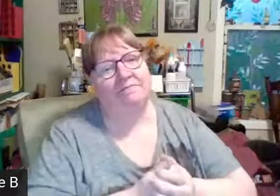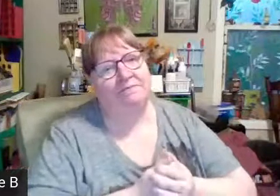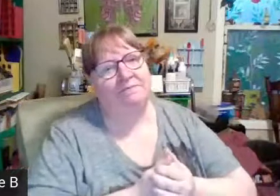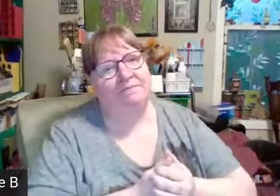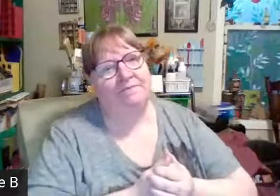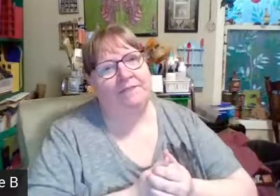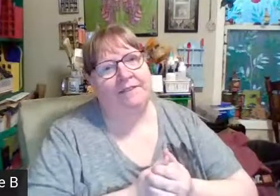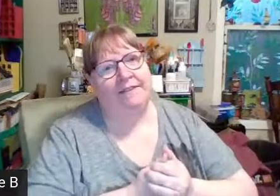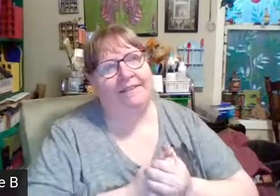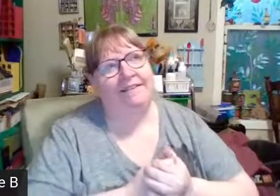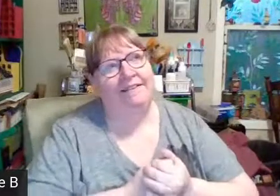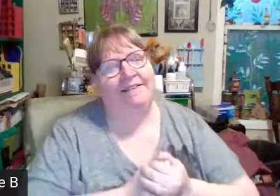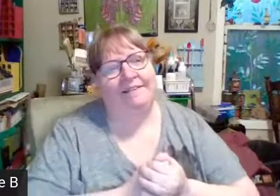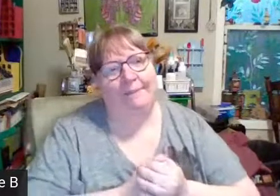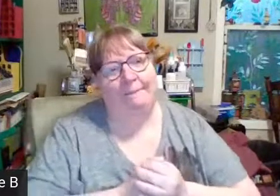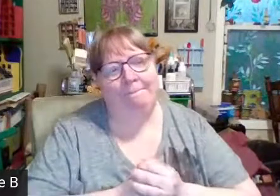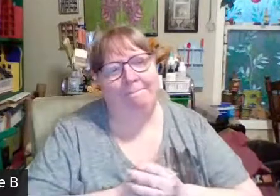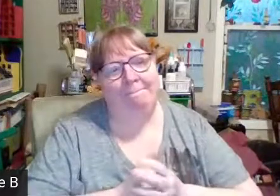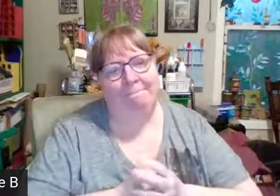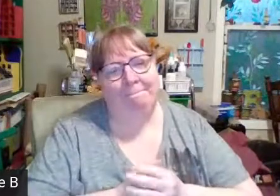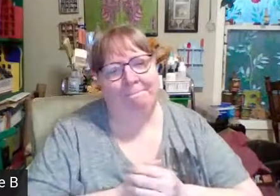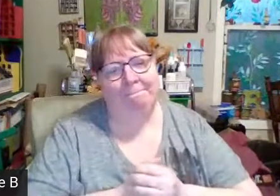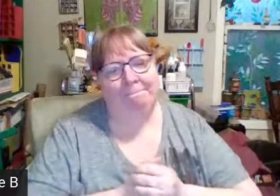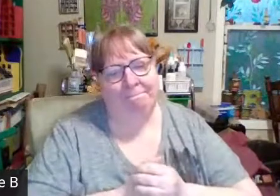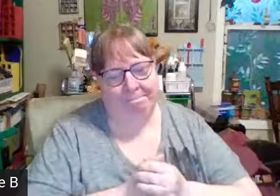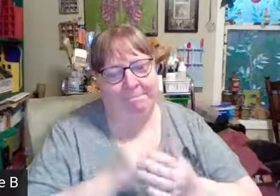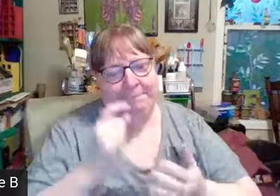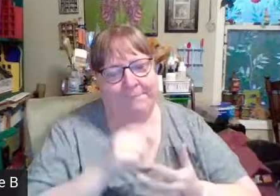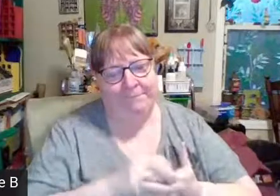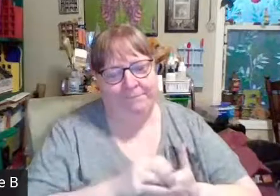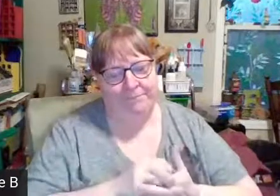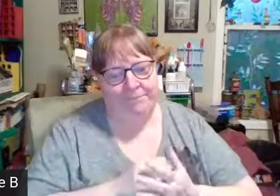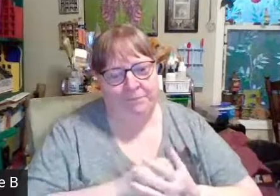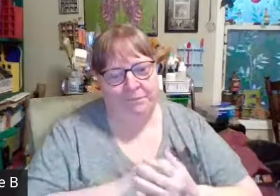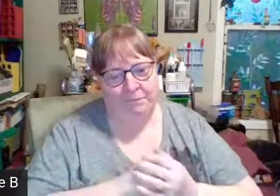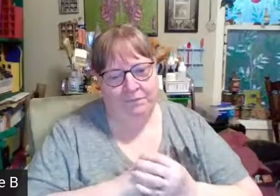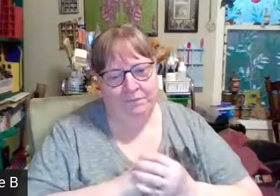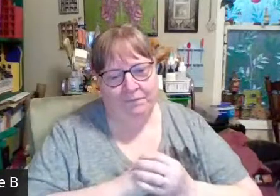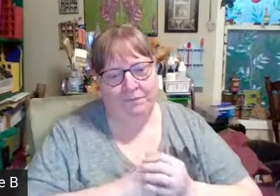angels to know what to send. And mm-hmm. and it really is a big thing because,